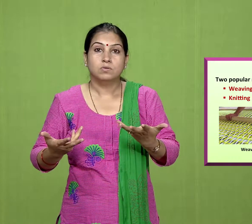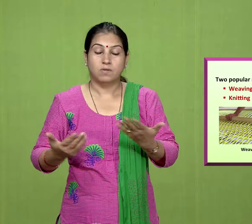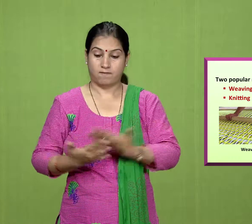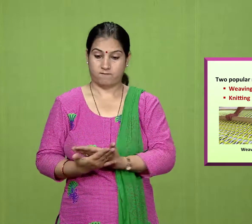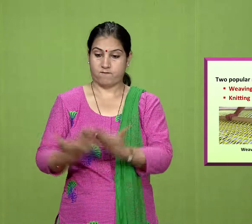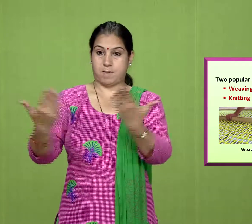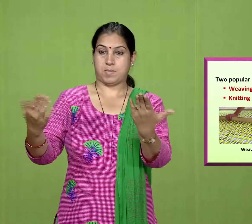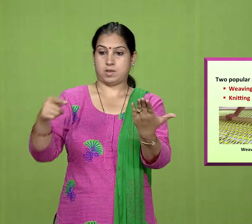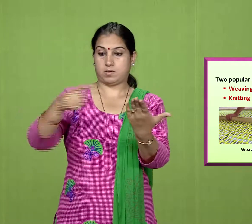fabric.